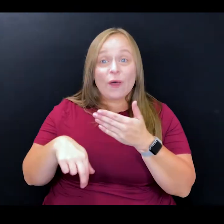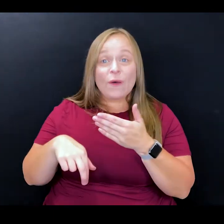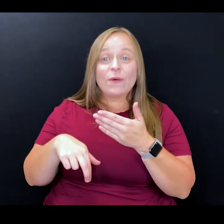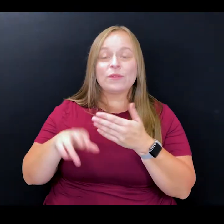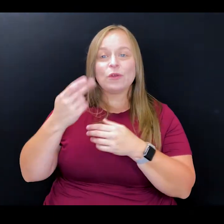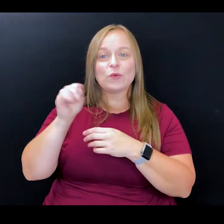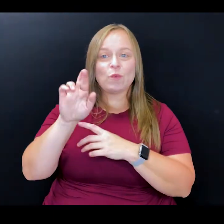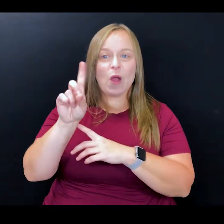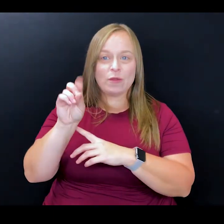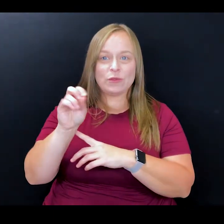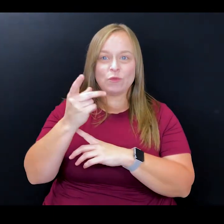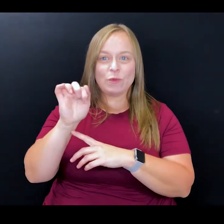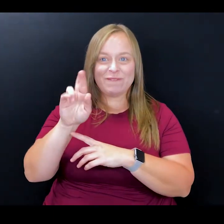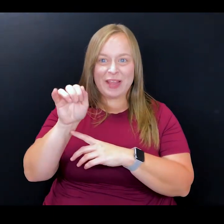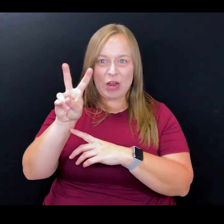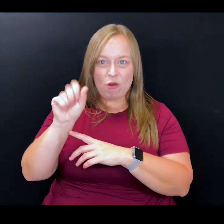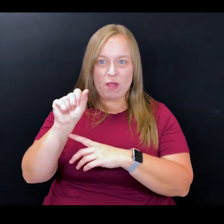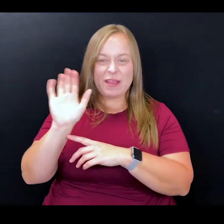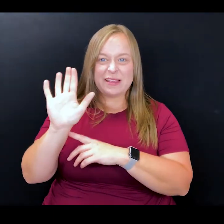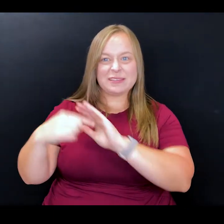result of Geraldo Rivera's